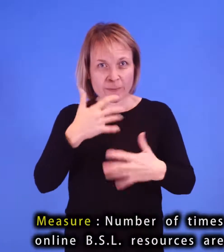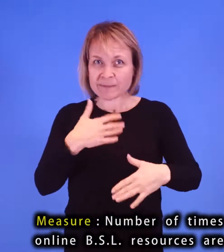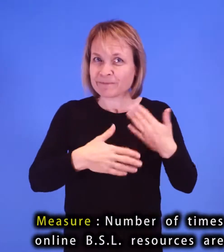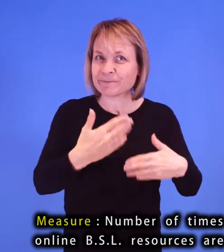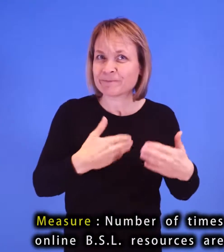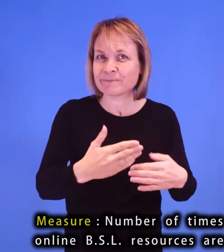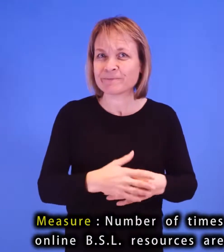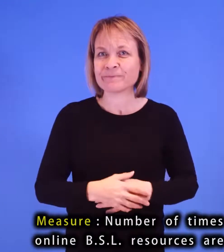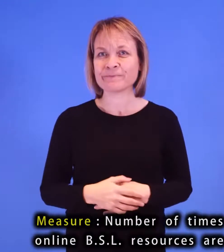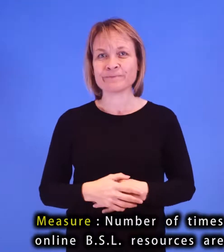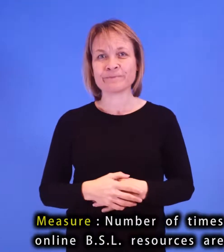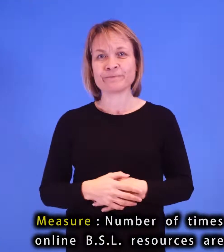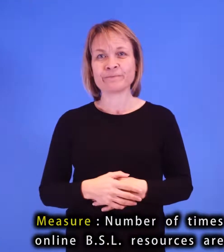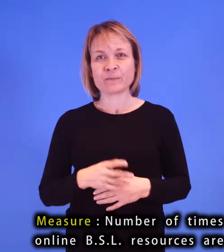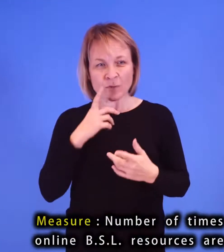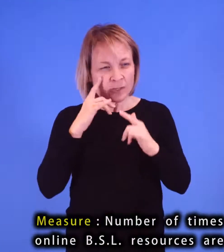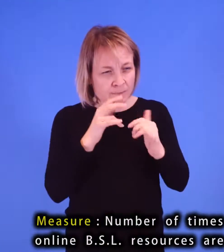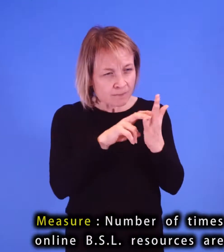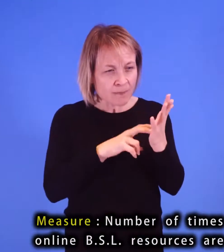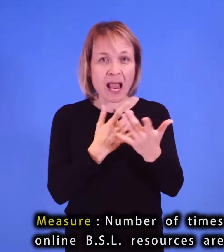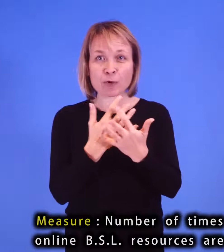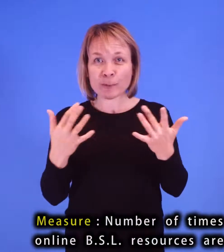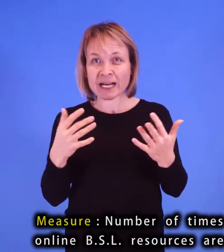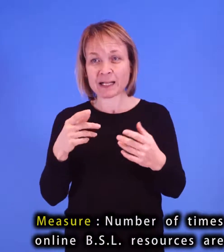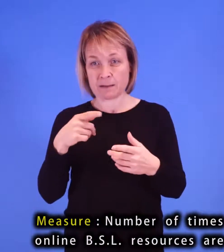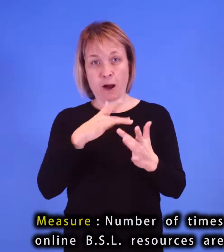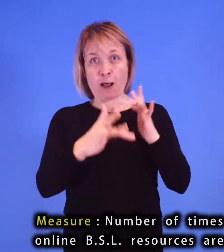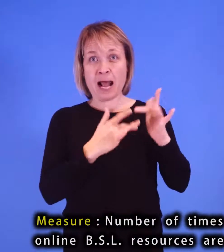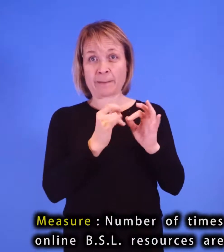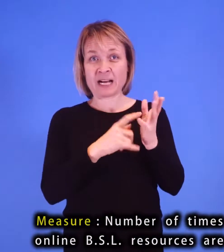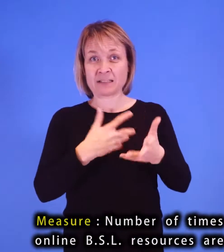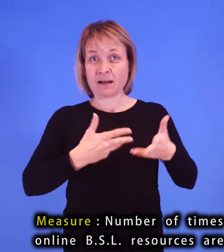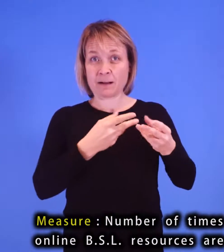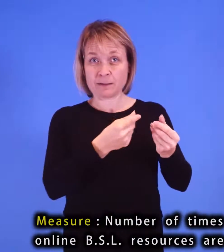Measure. Number of times the online BSL resources are used.